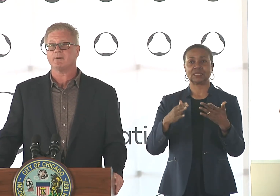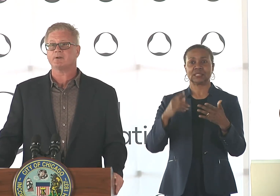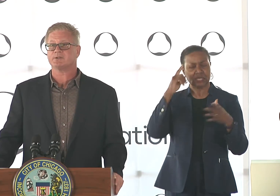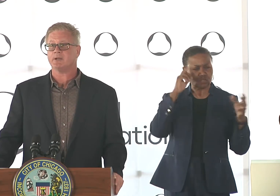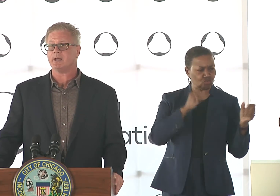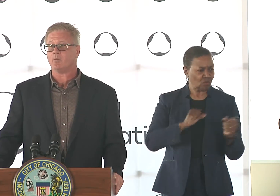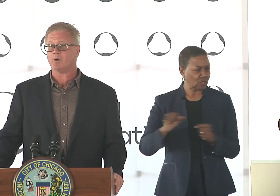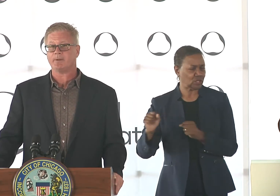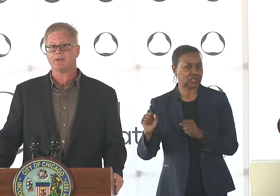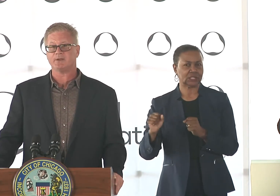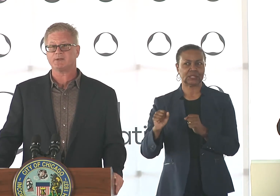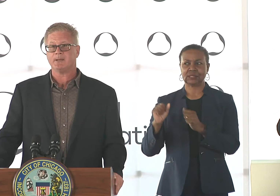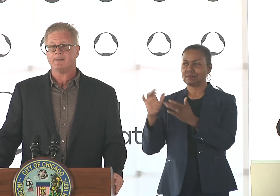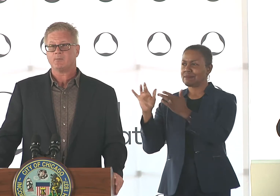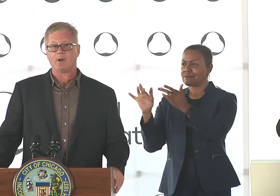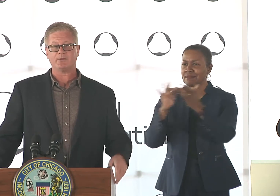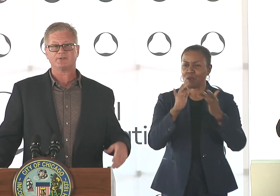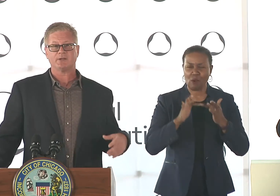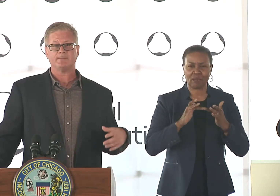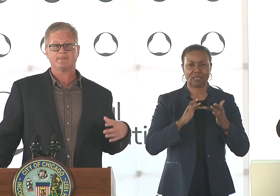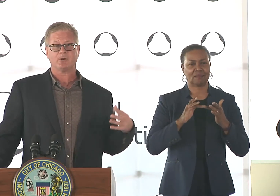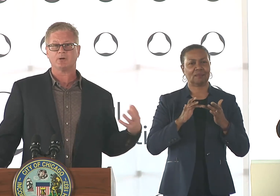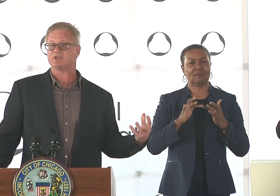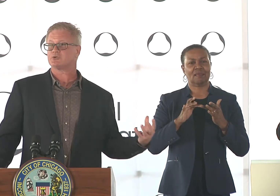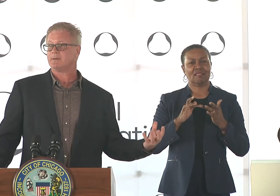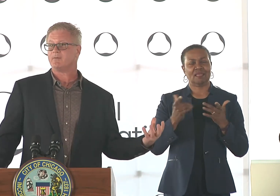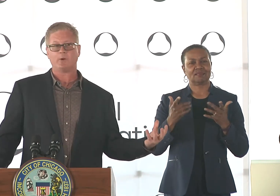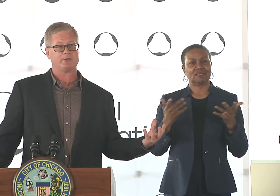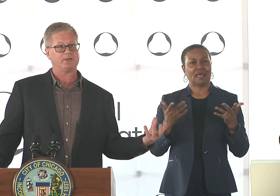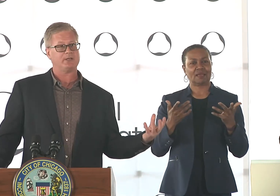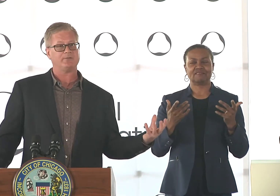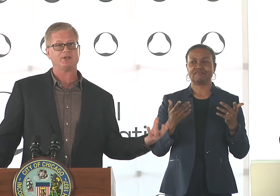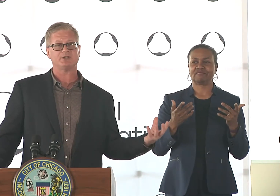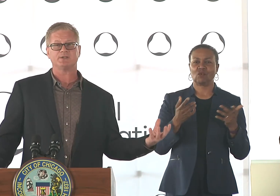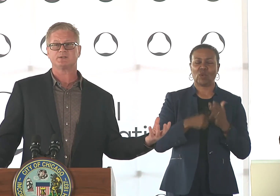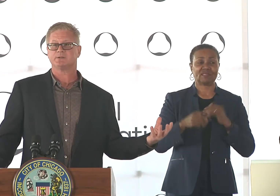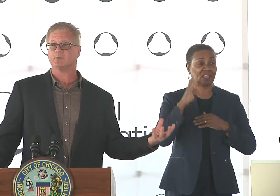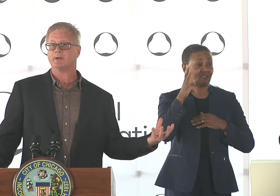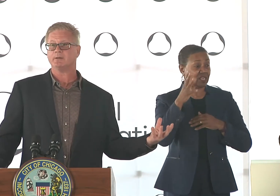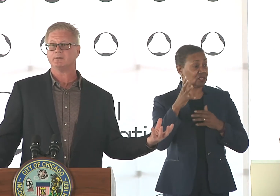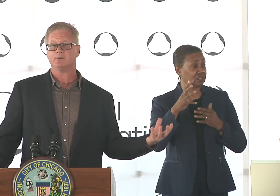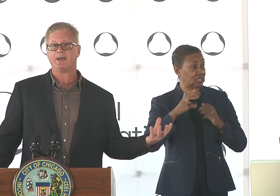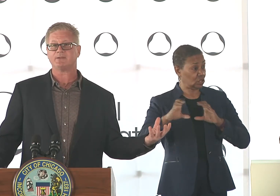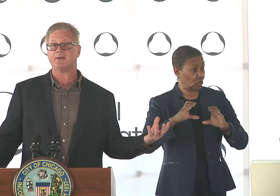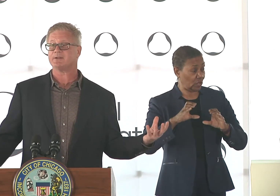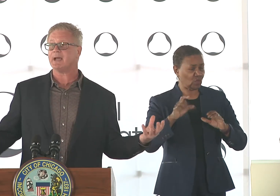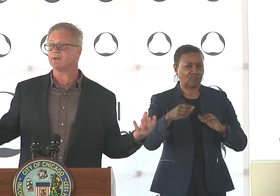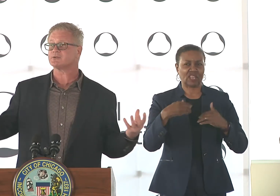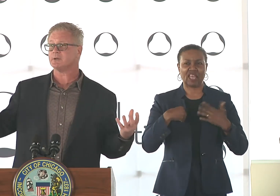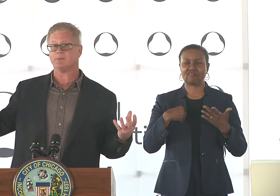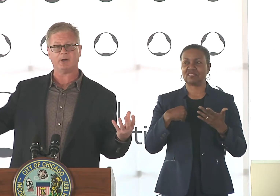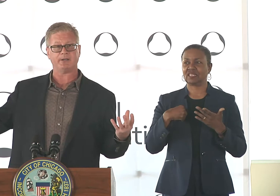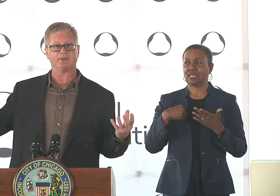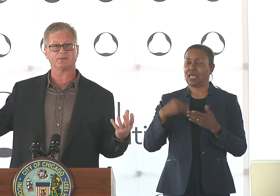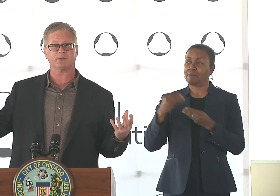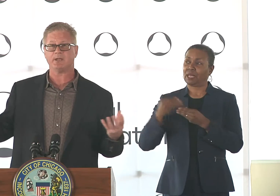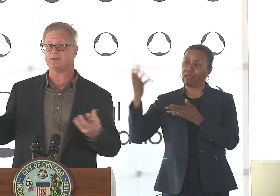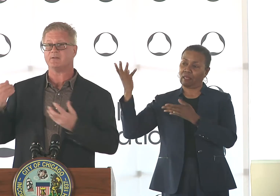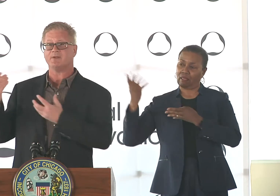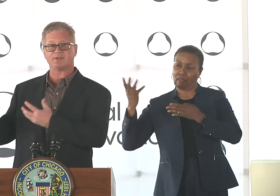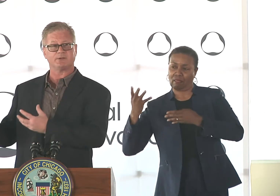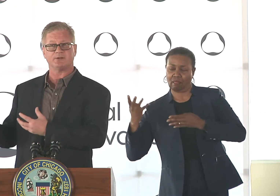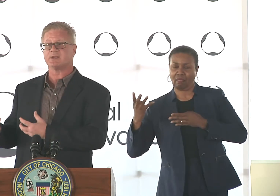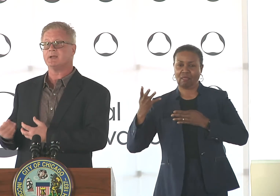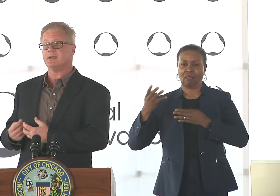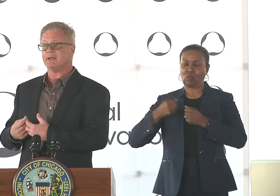really focus on network, because while there's a early stream of what the innovation is doing, you have to have a downstream audience in